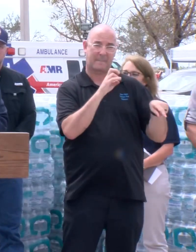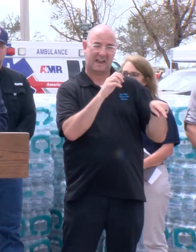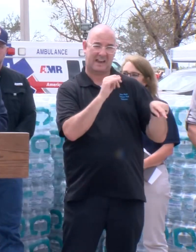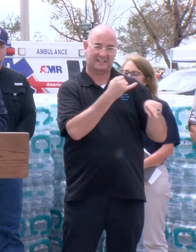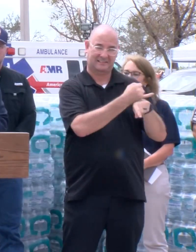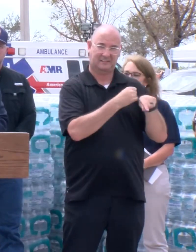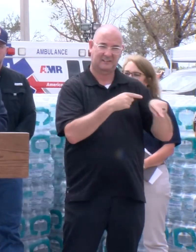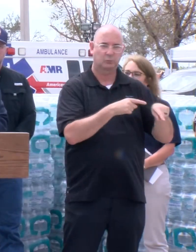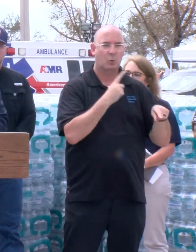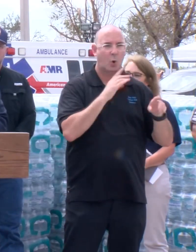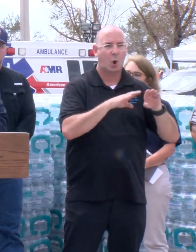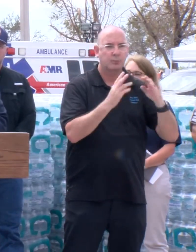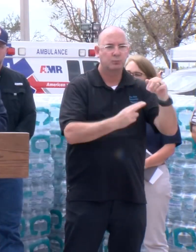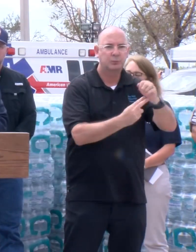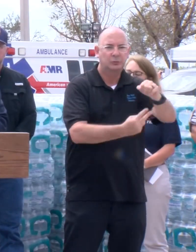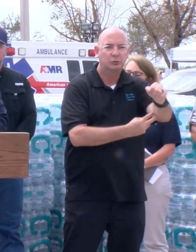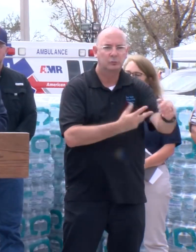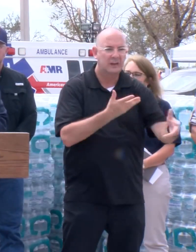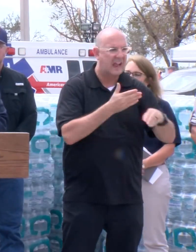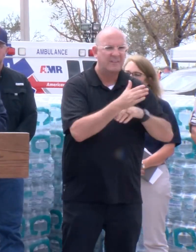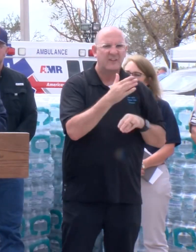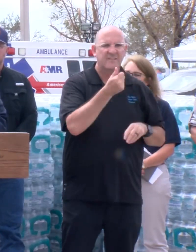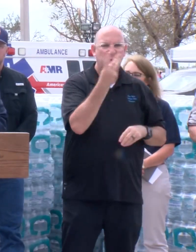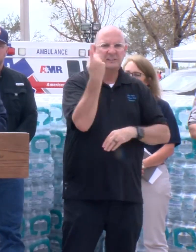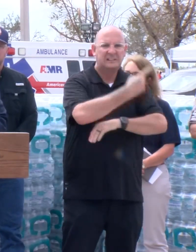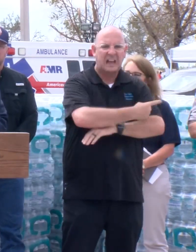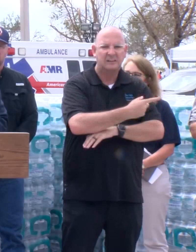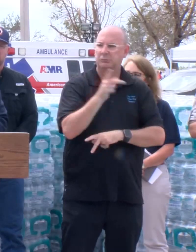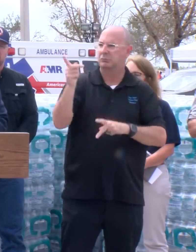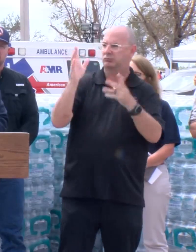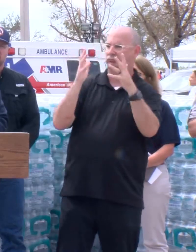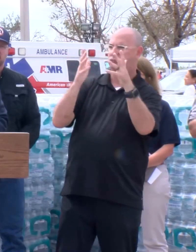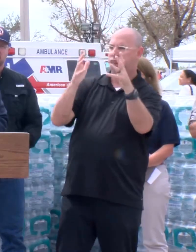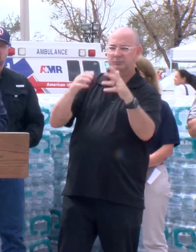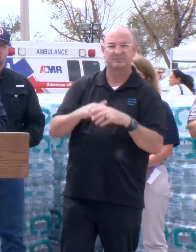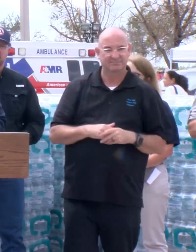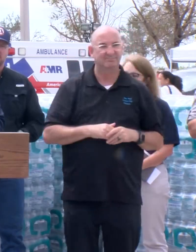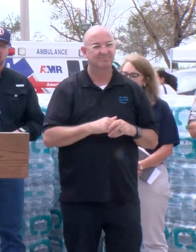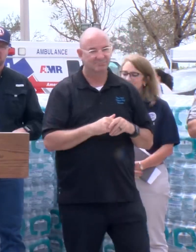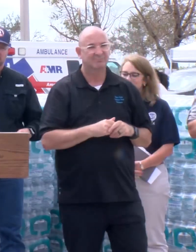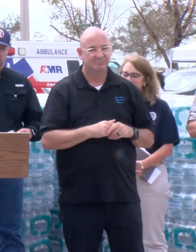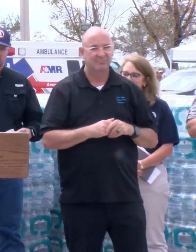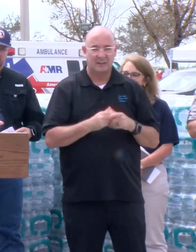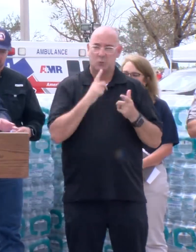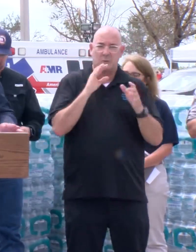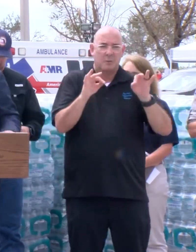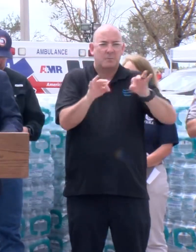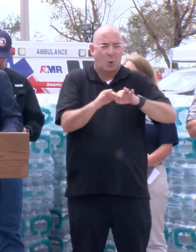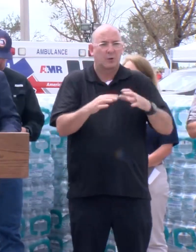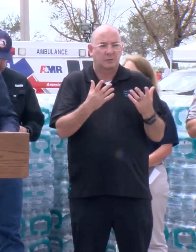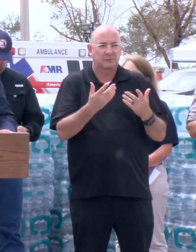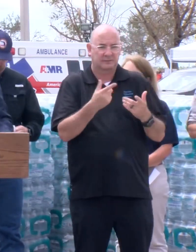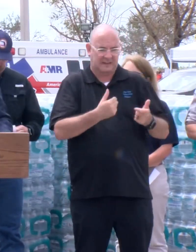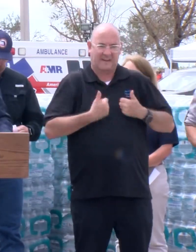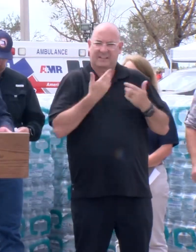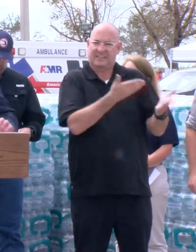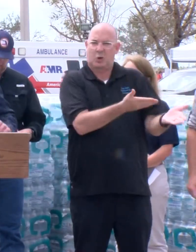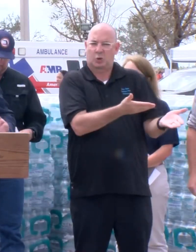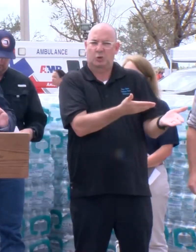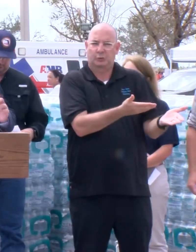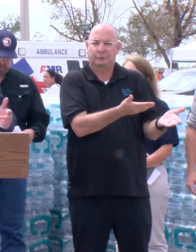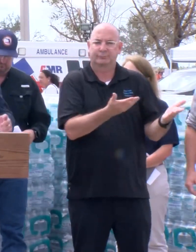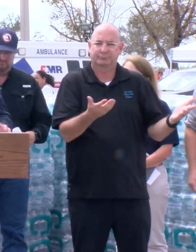week after just a few days of working on to restore that bridge. It's really important to those residents. So what that